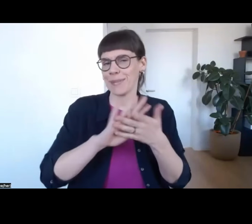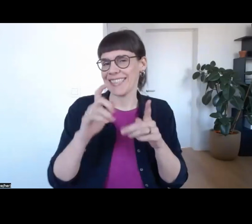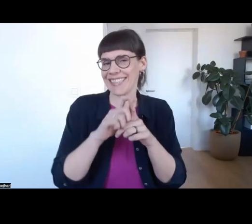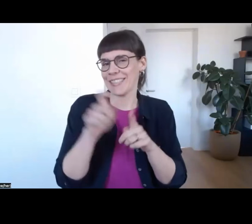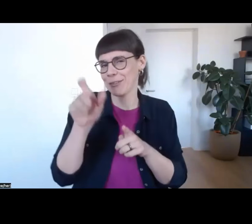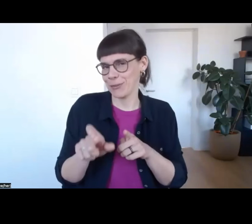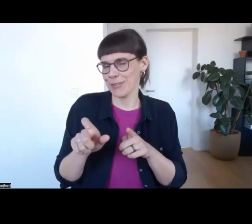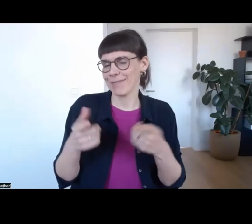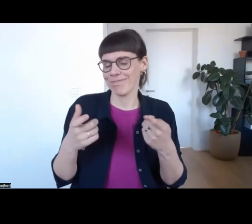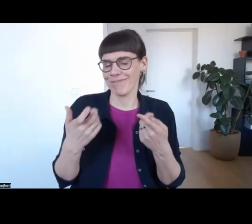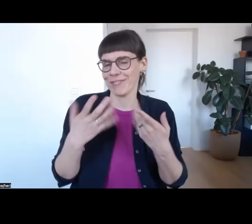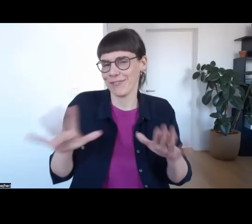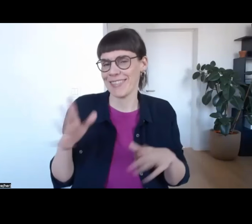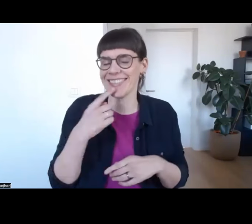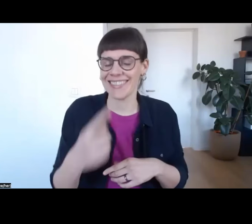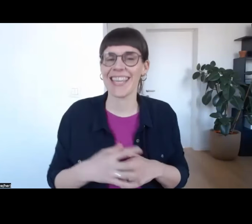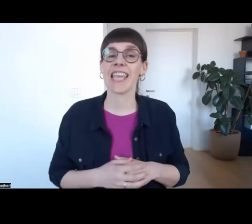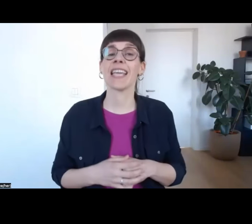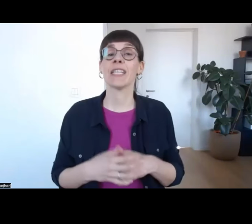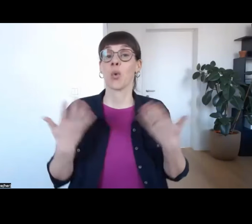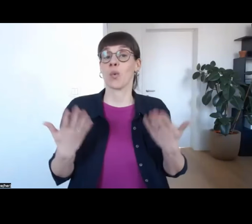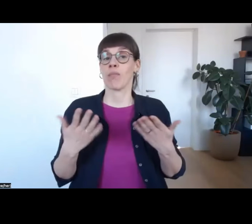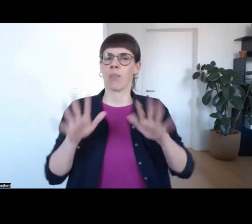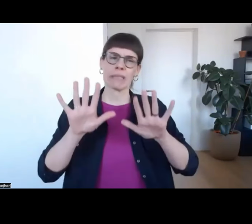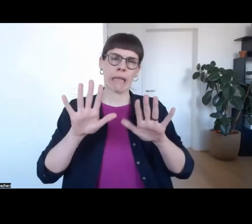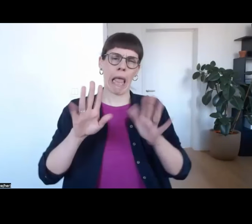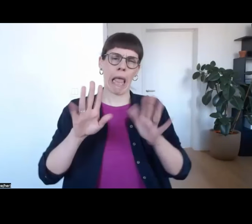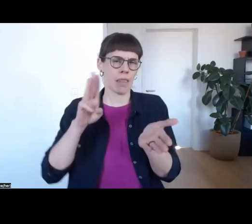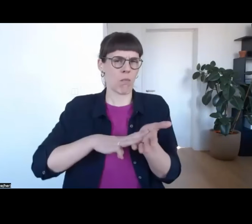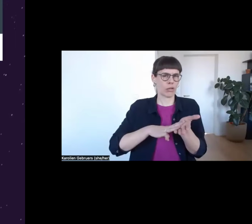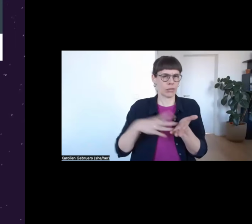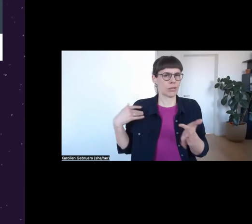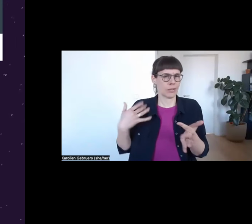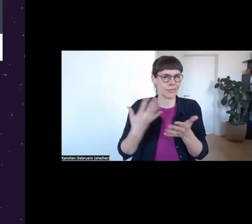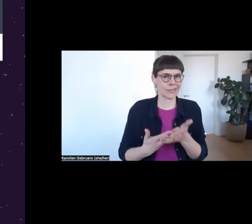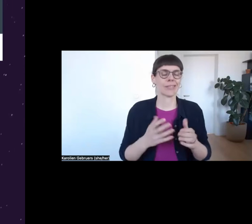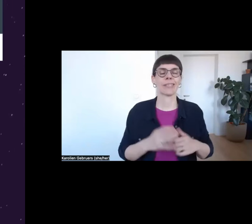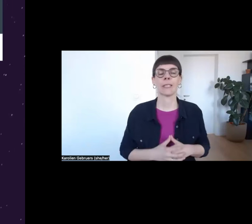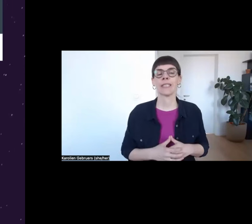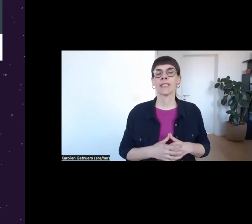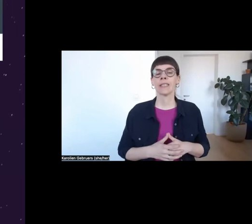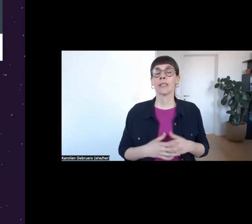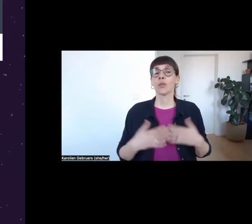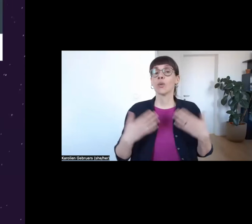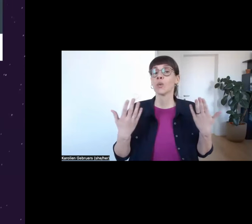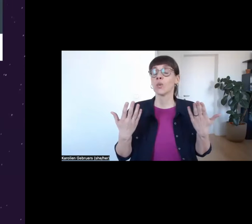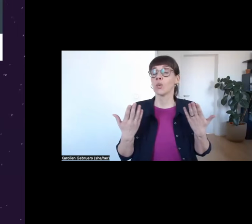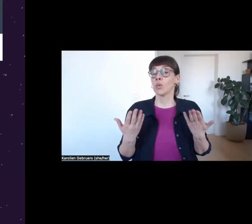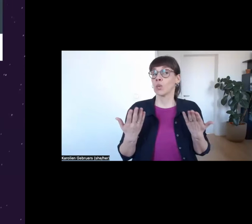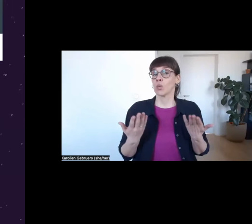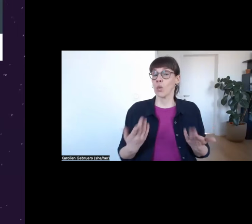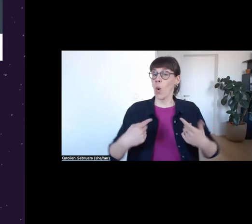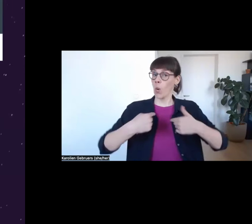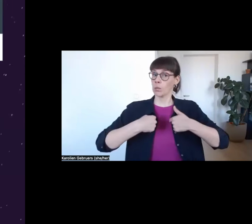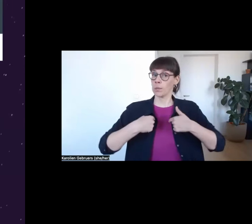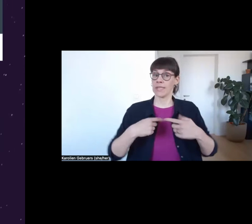So I'm now at HWU University as a PhD student, as already been said, and I've been a PhD student for about 10